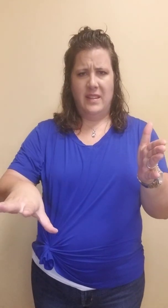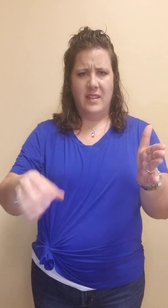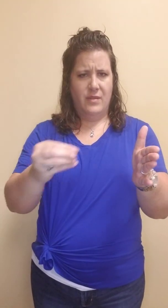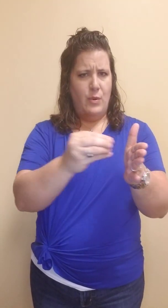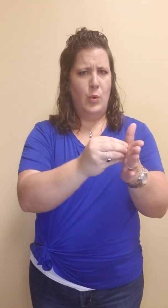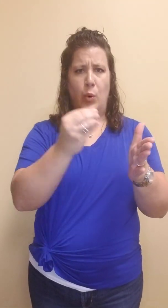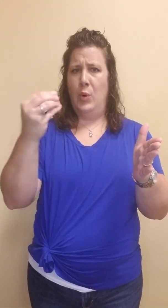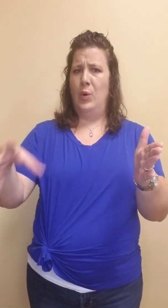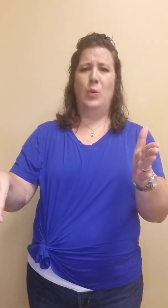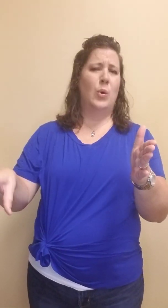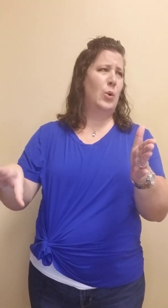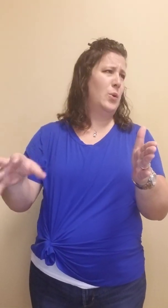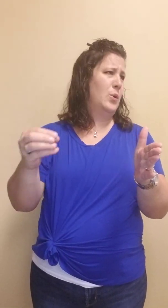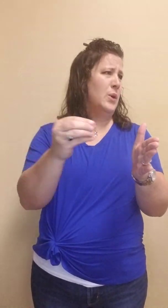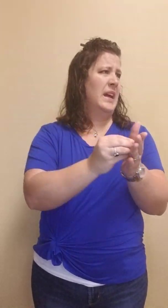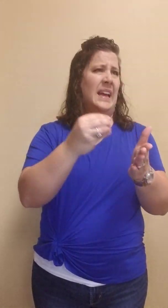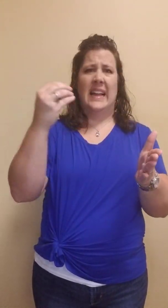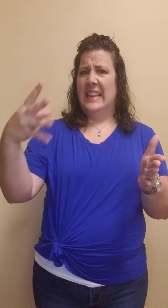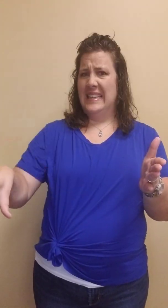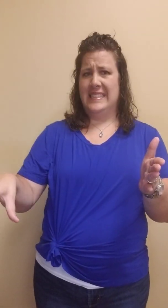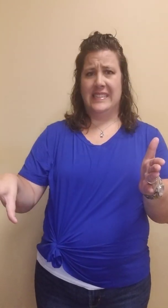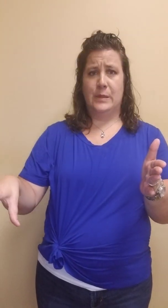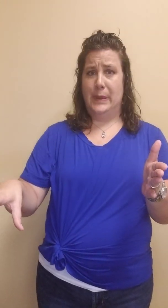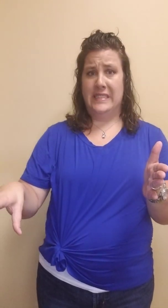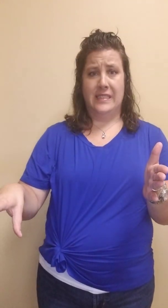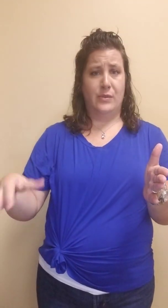Expensive. Ooh, ooh, that's expensive.